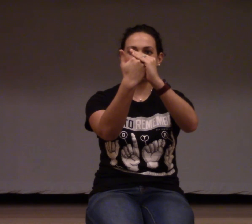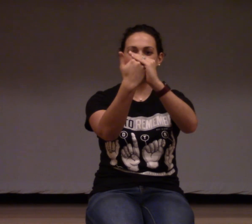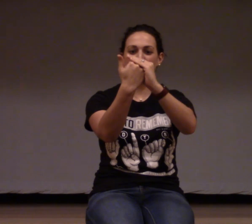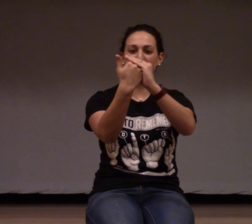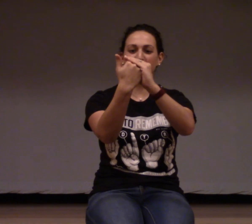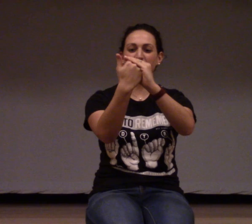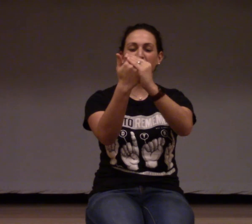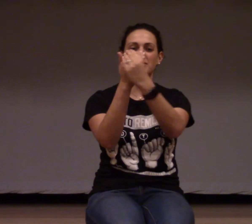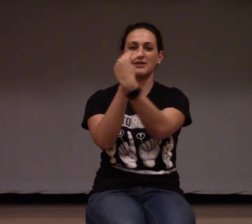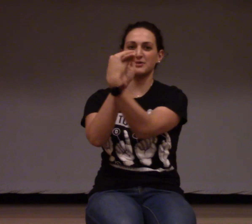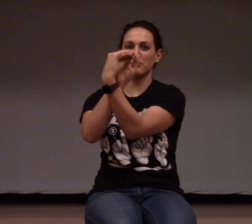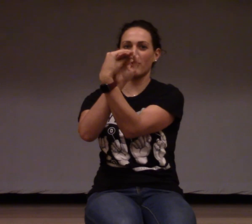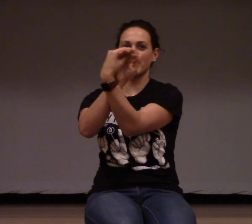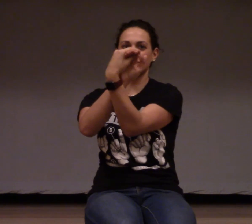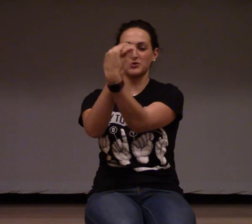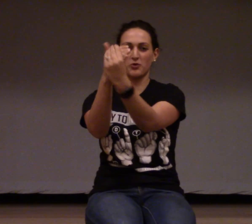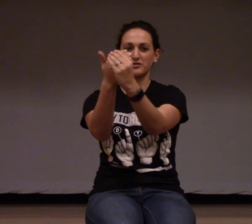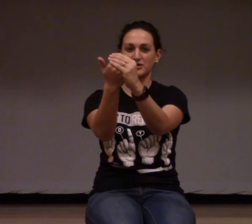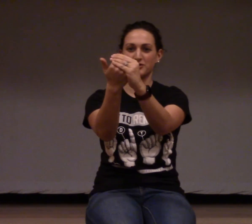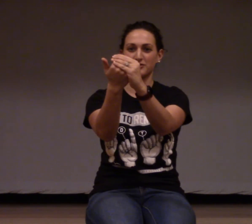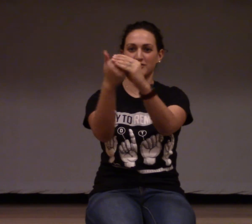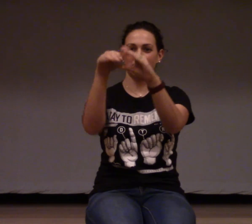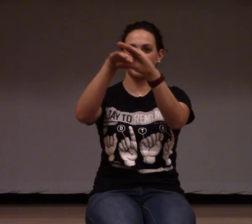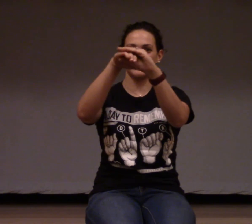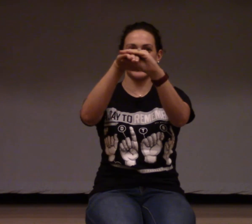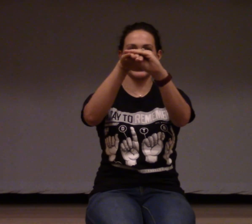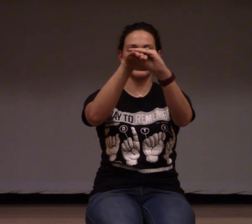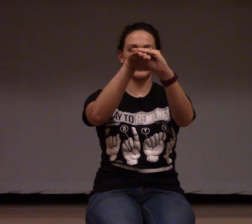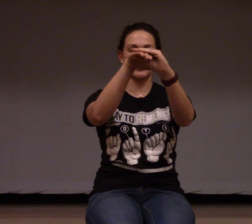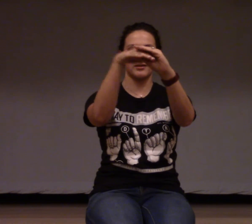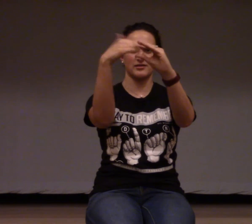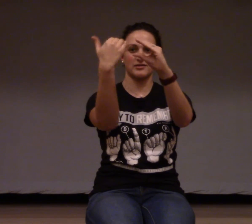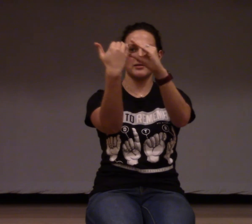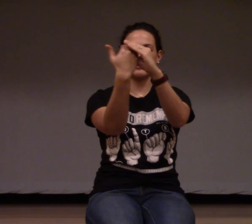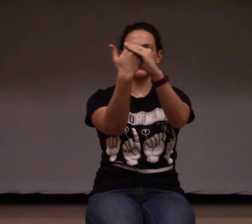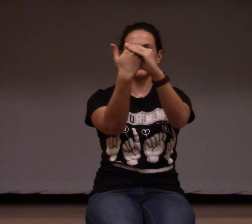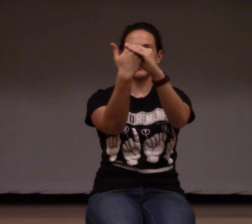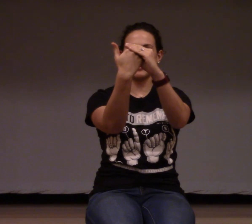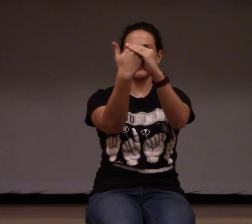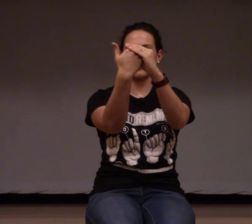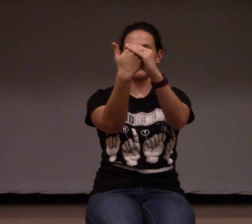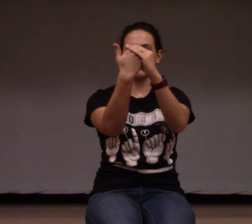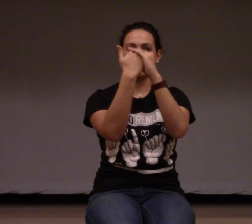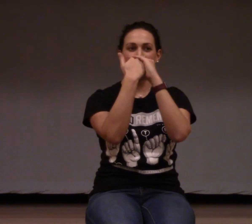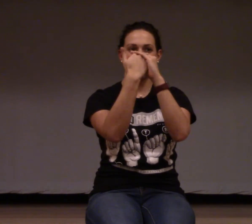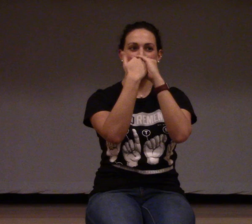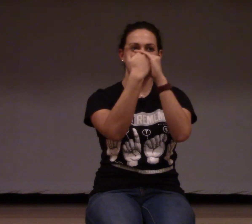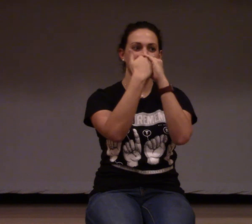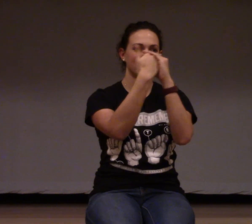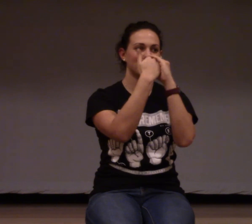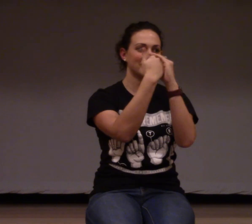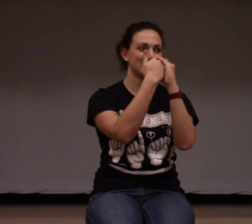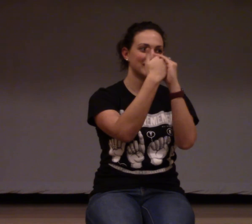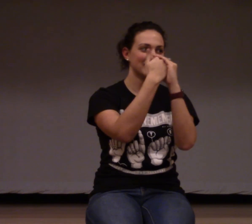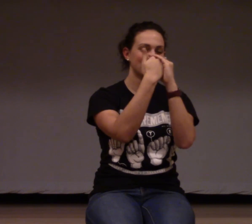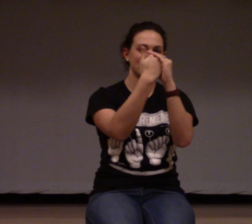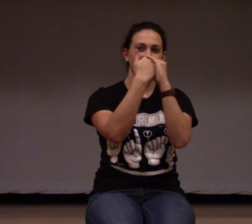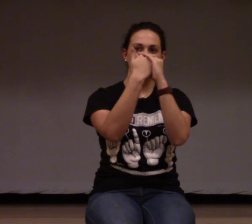Make sure your fingertips are pointed towards you, so it's not this way, this way. And then eat it.